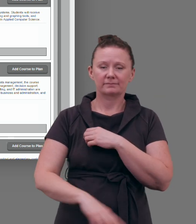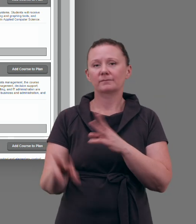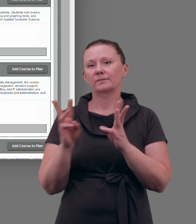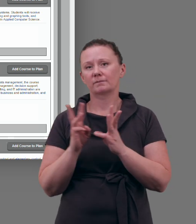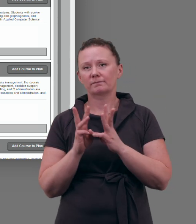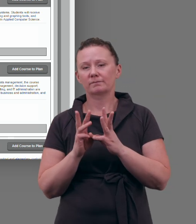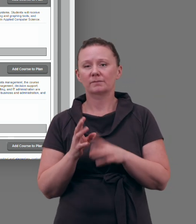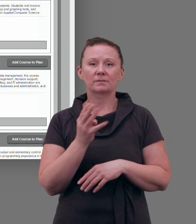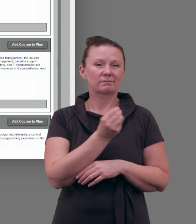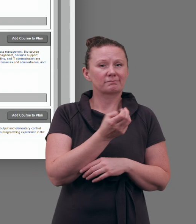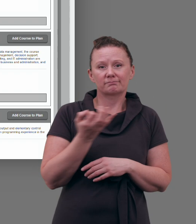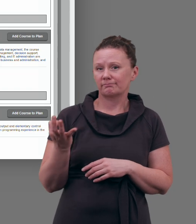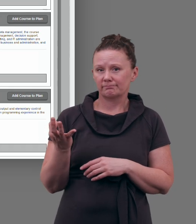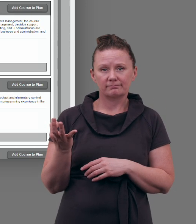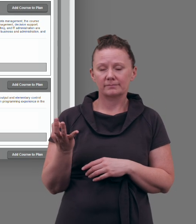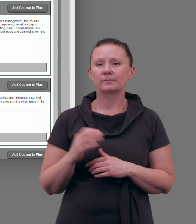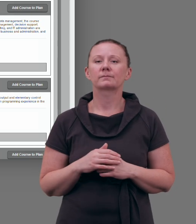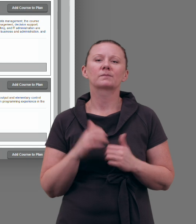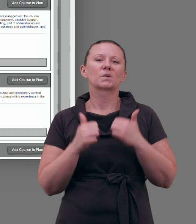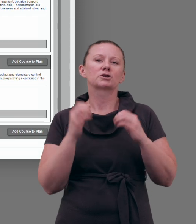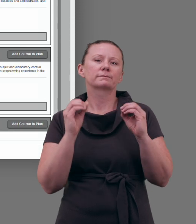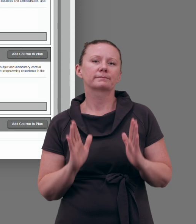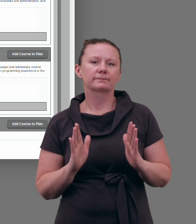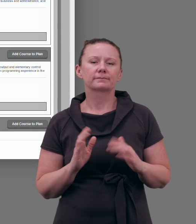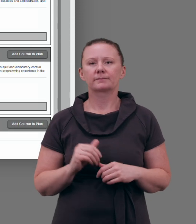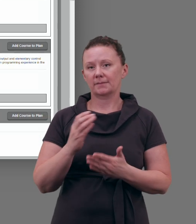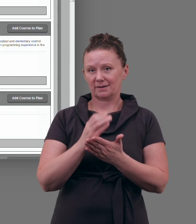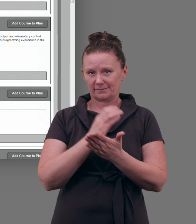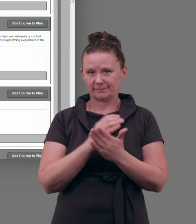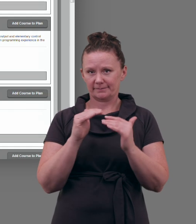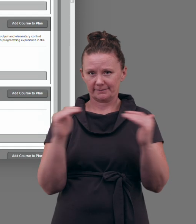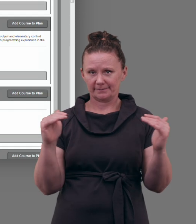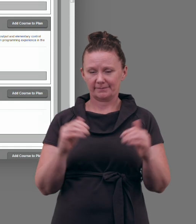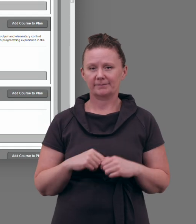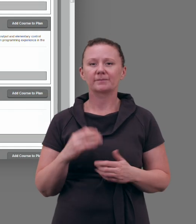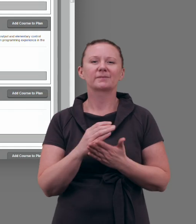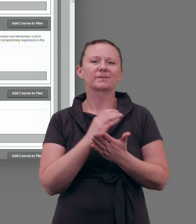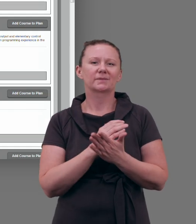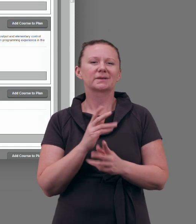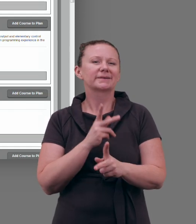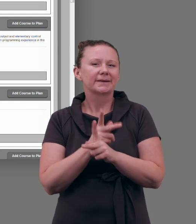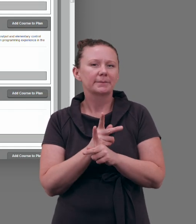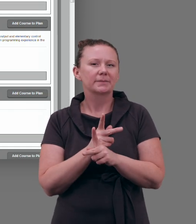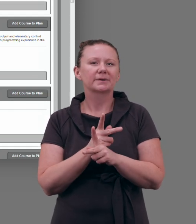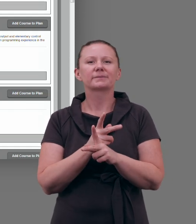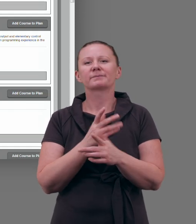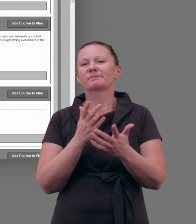is offered, instructor, course level, and course type, such as courses that fulfill the science or